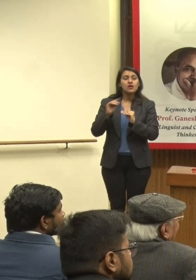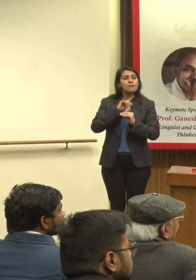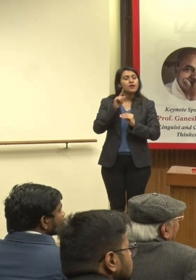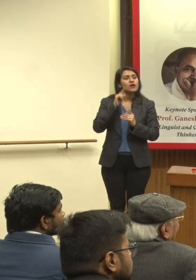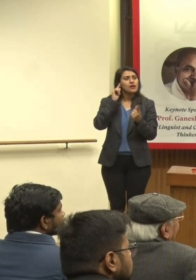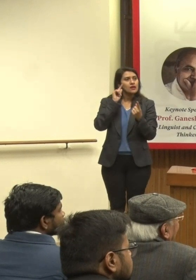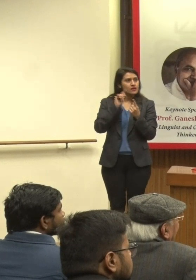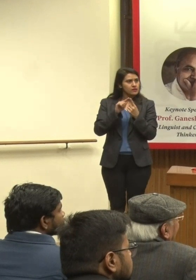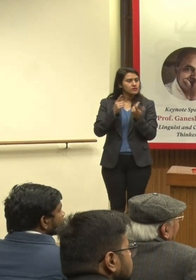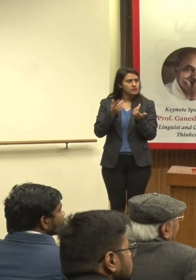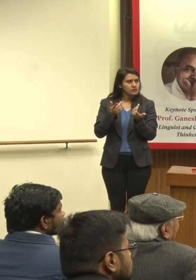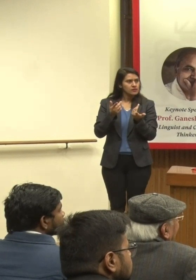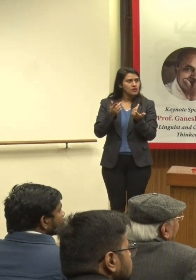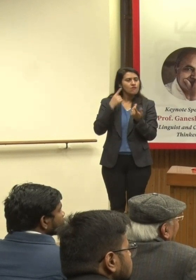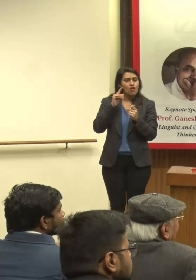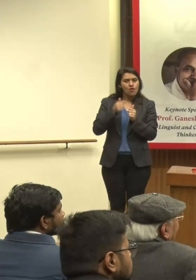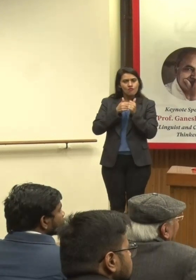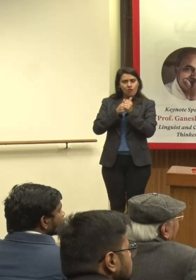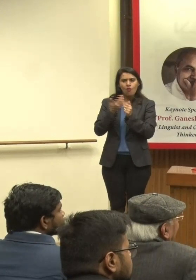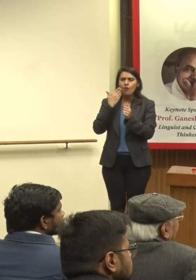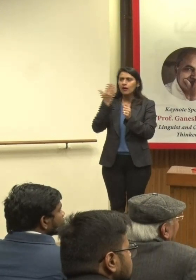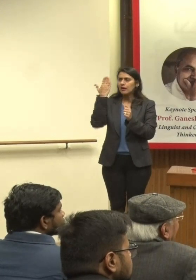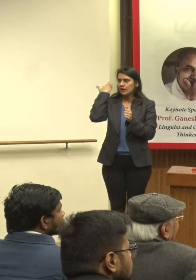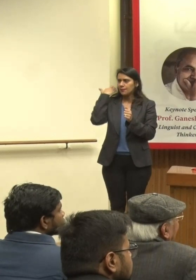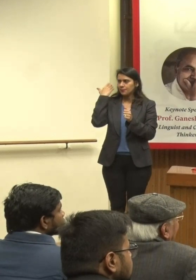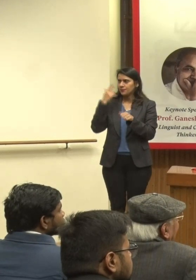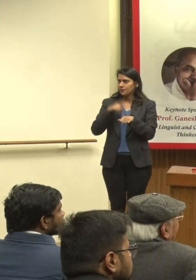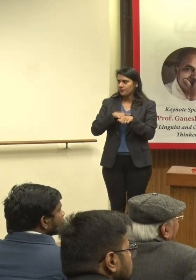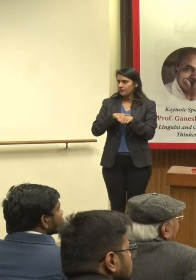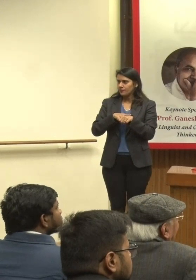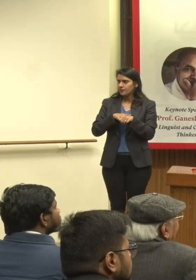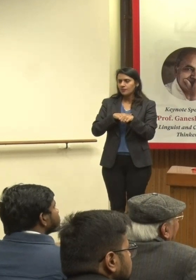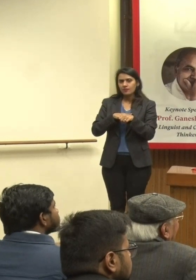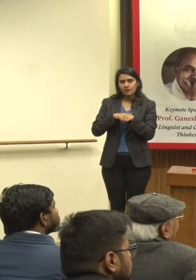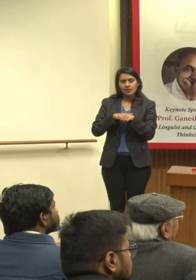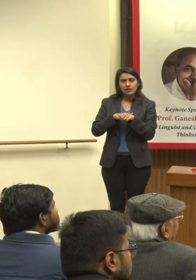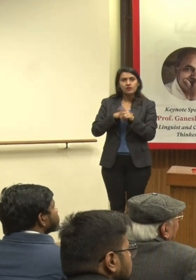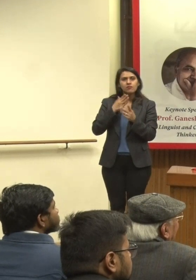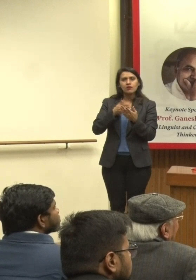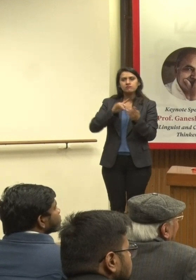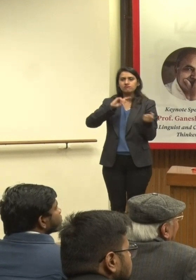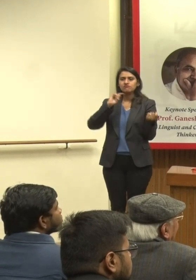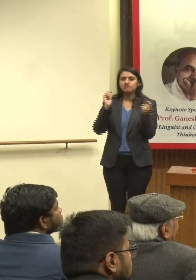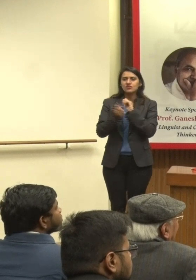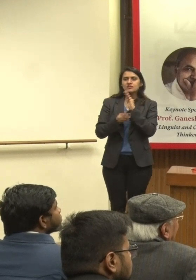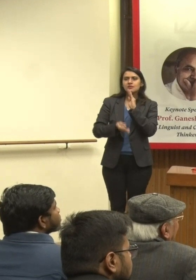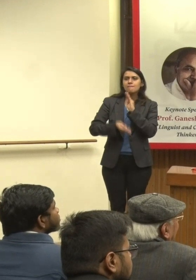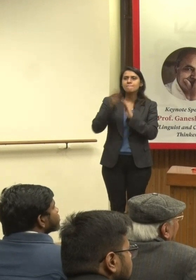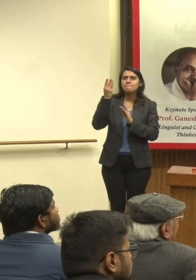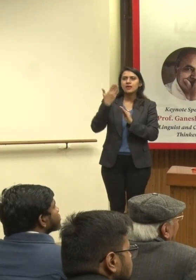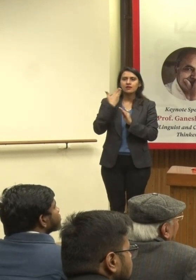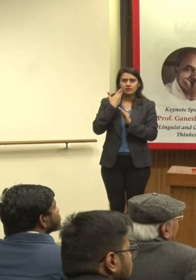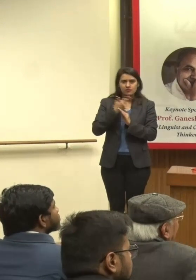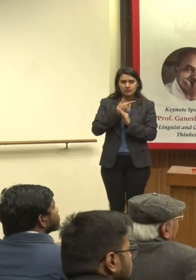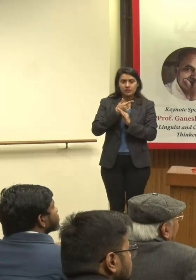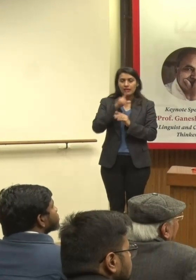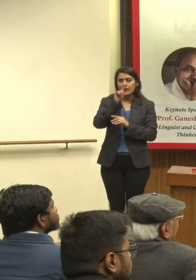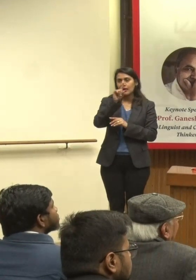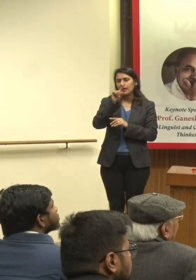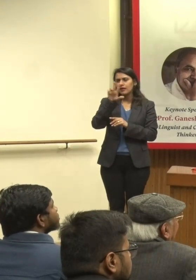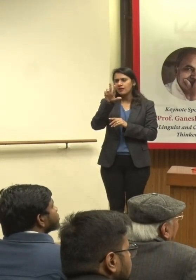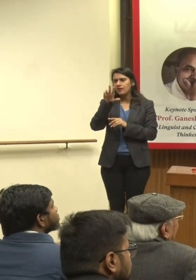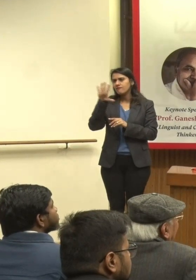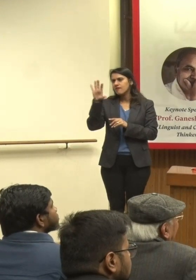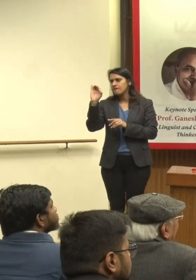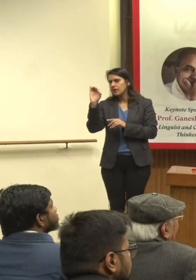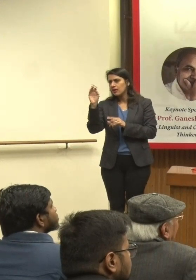events in the following decades led to that very big change. In the 1850s,